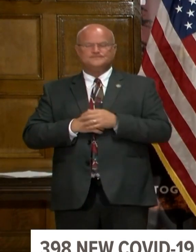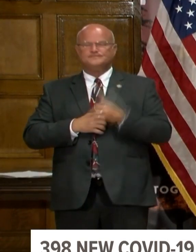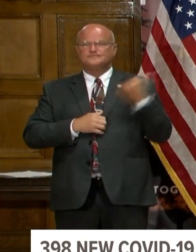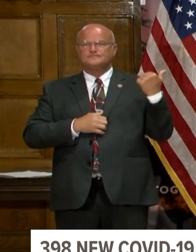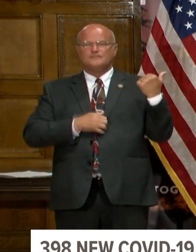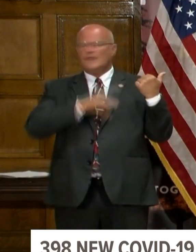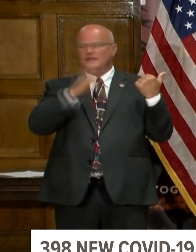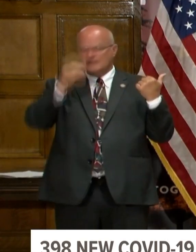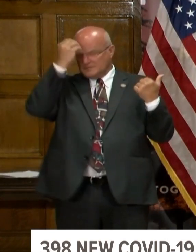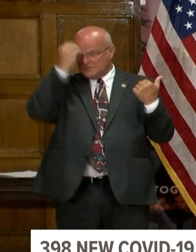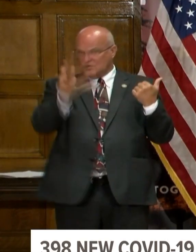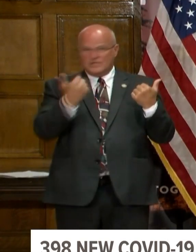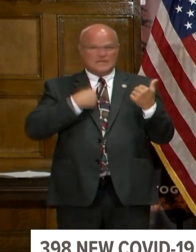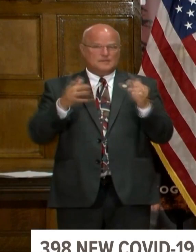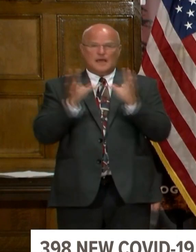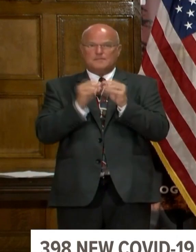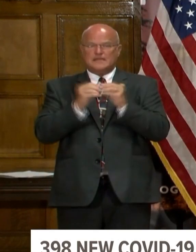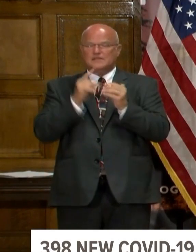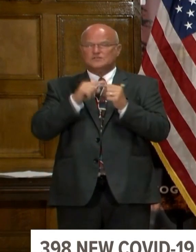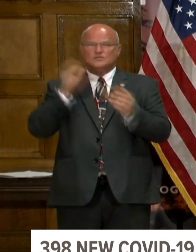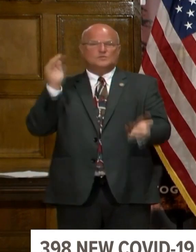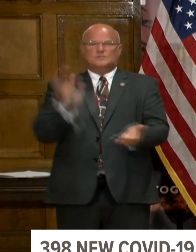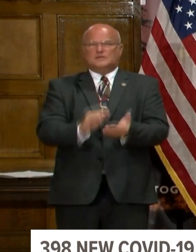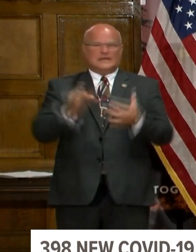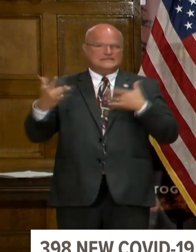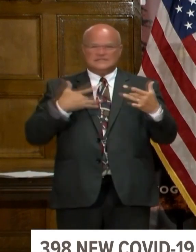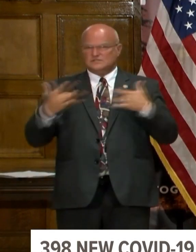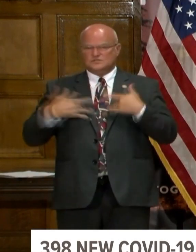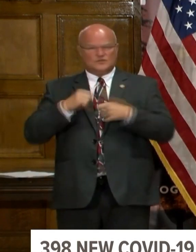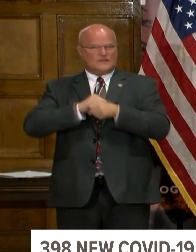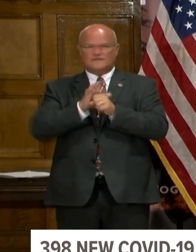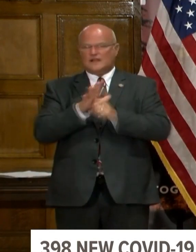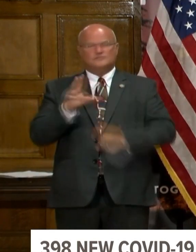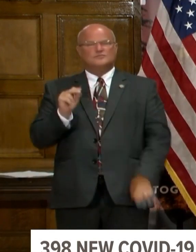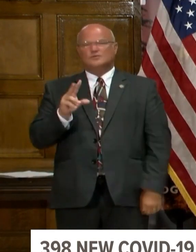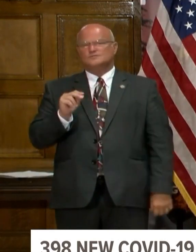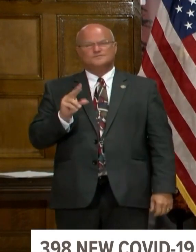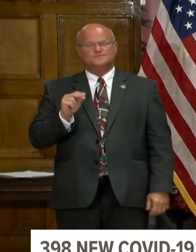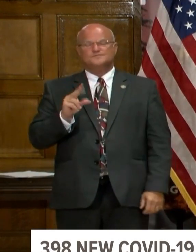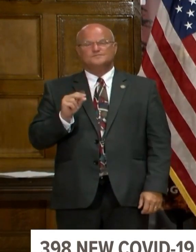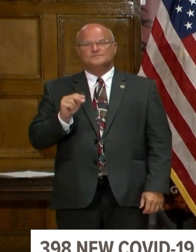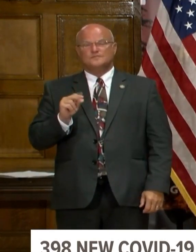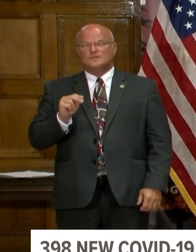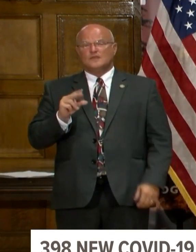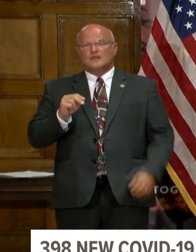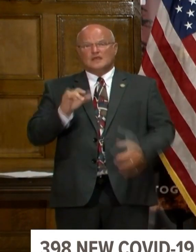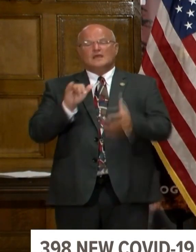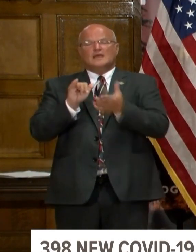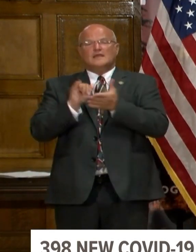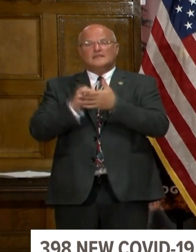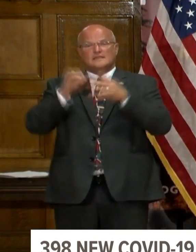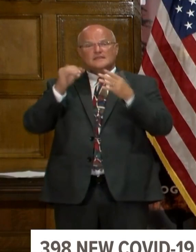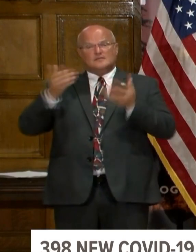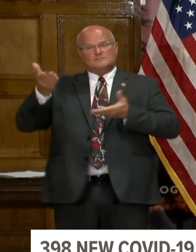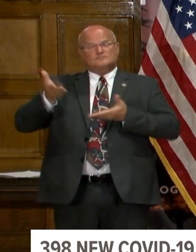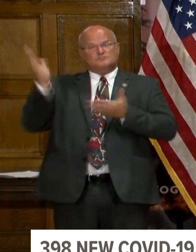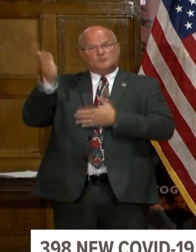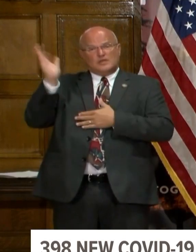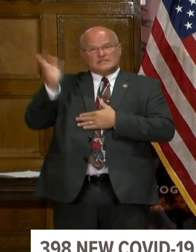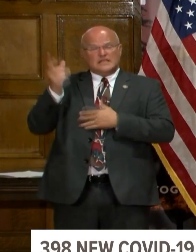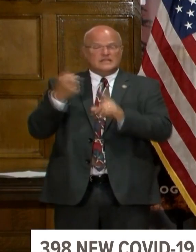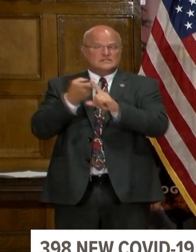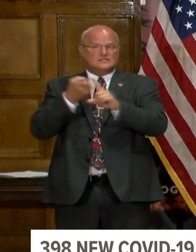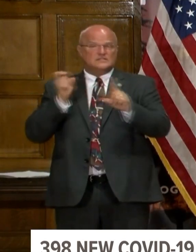been told in any of my meetings to minimize the concern of the virus. The presentations